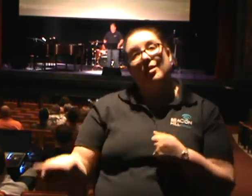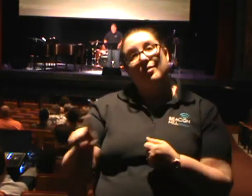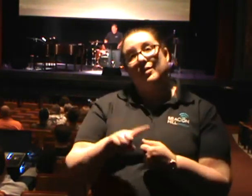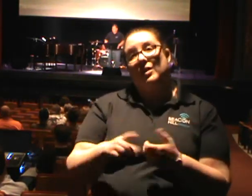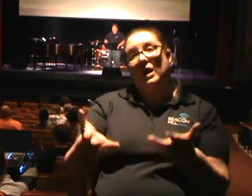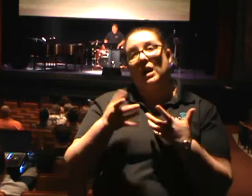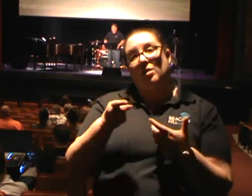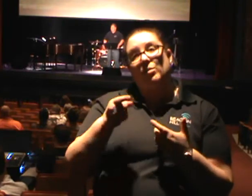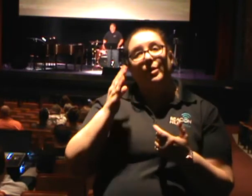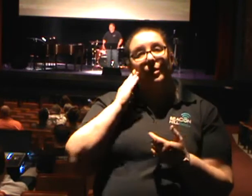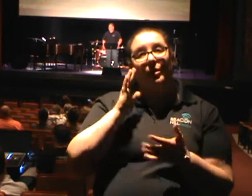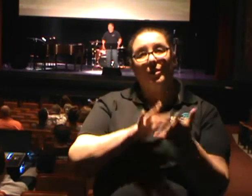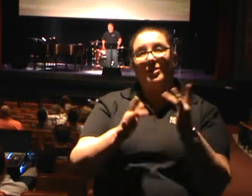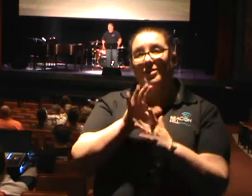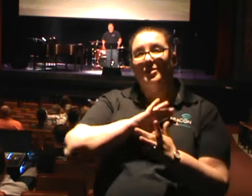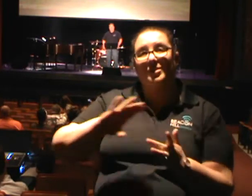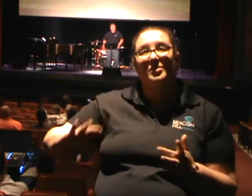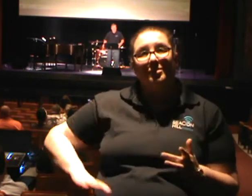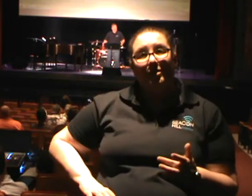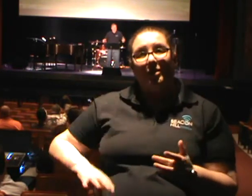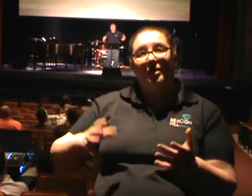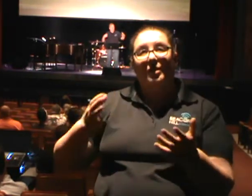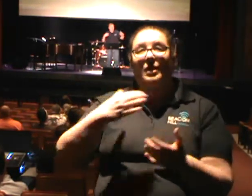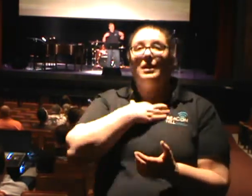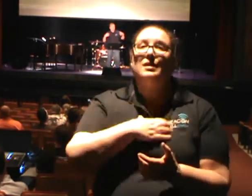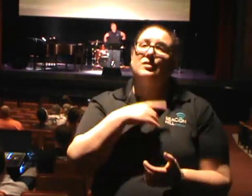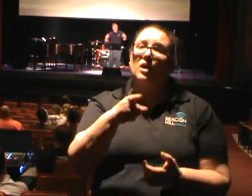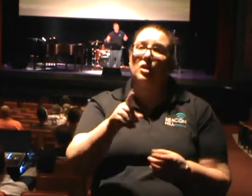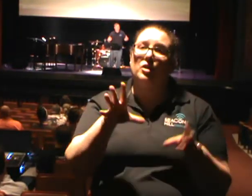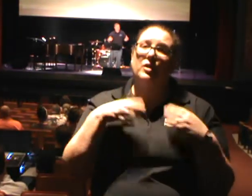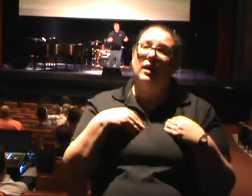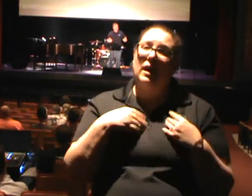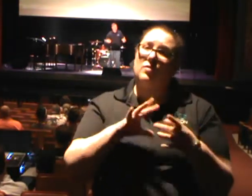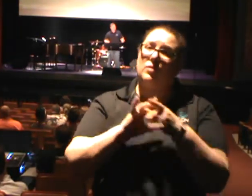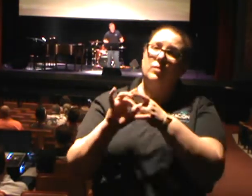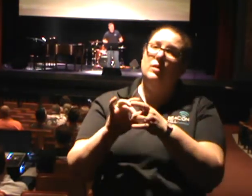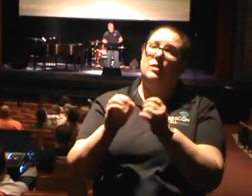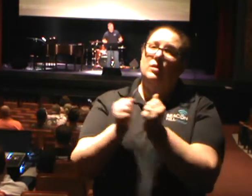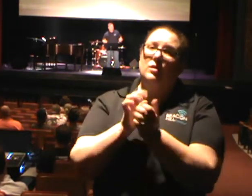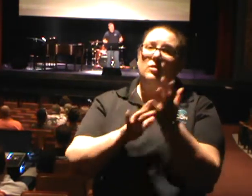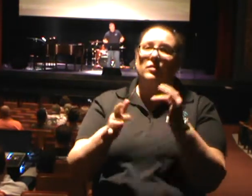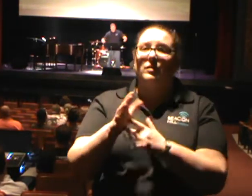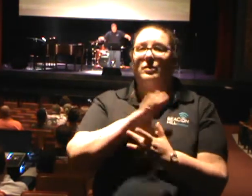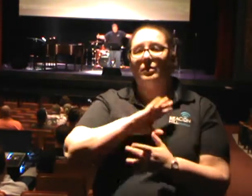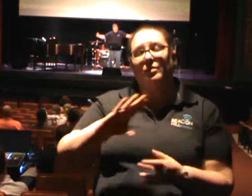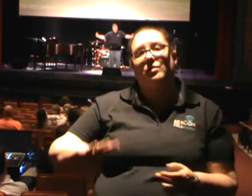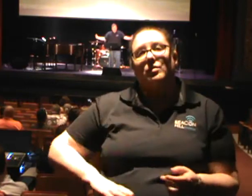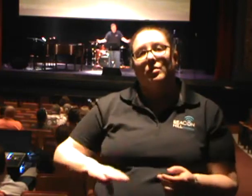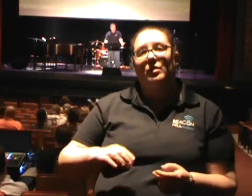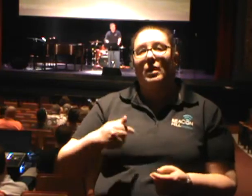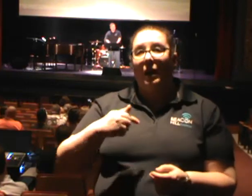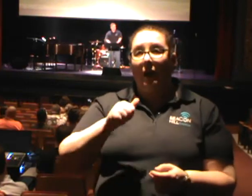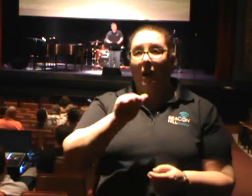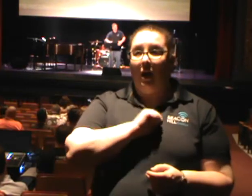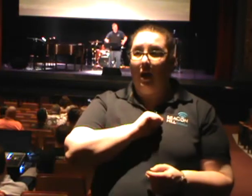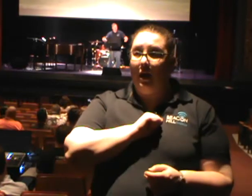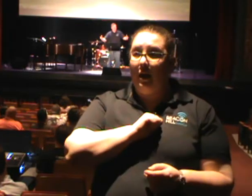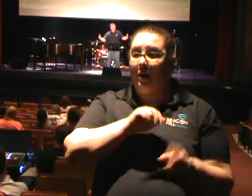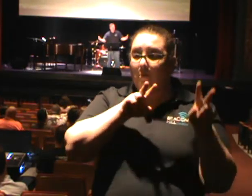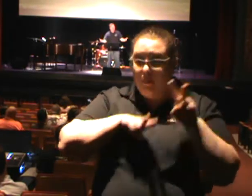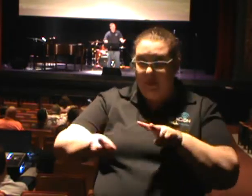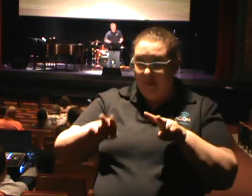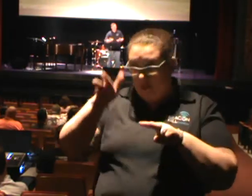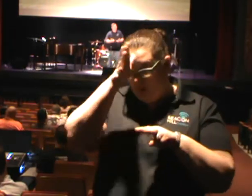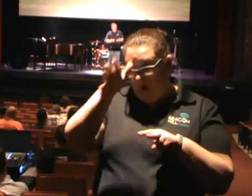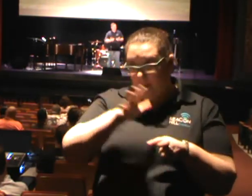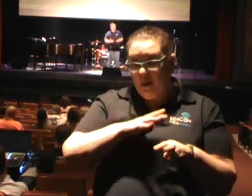I want you to know Jesus Christ. I desire you to have this relationship with Jesus Christ. I am the watchman of the church. I'll lay